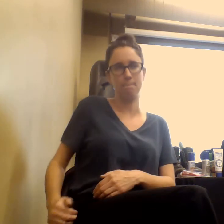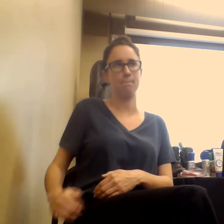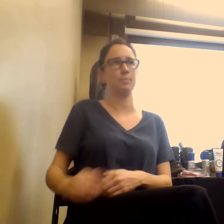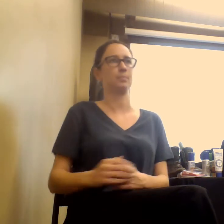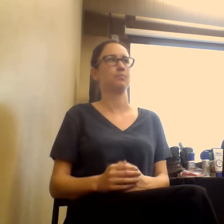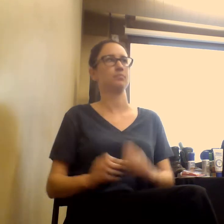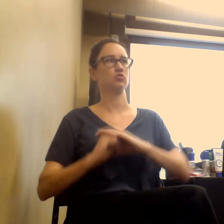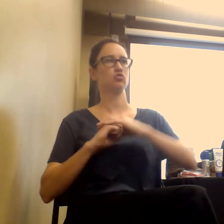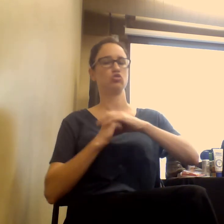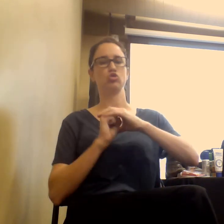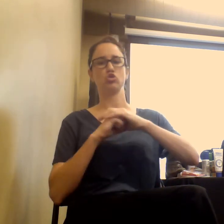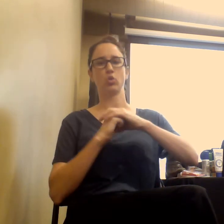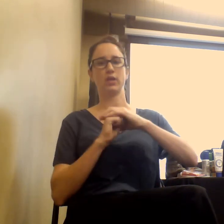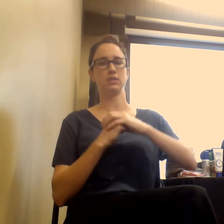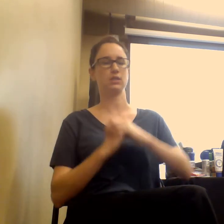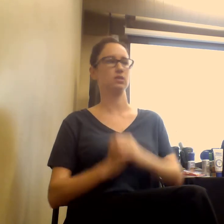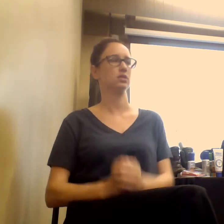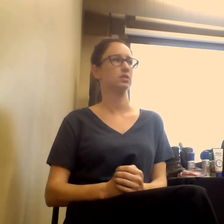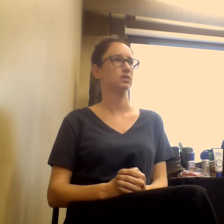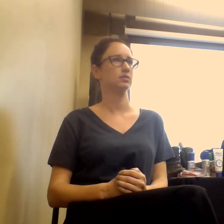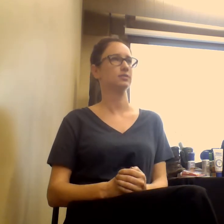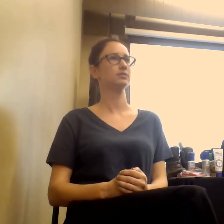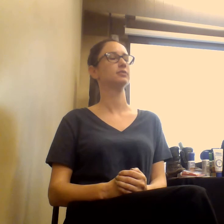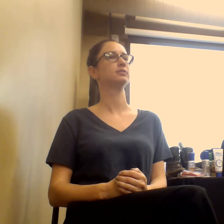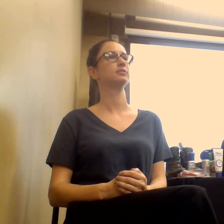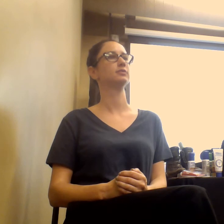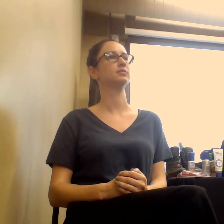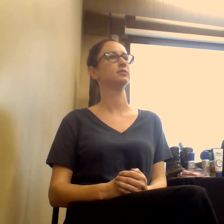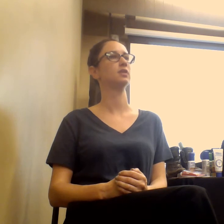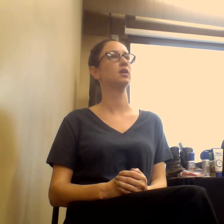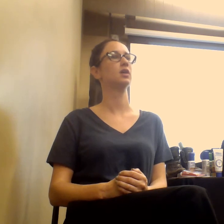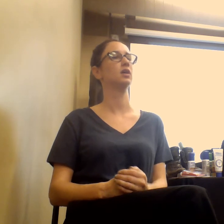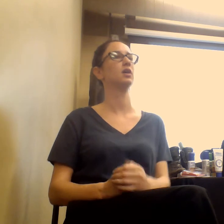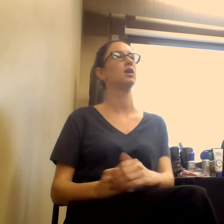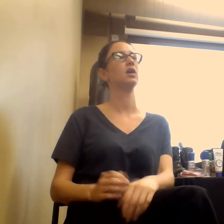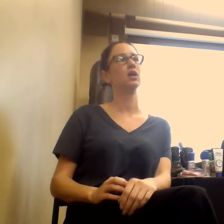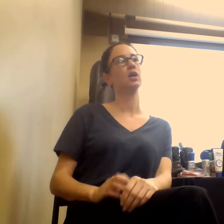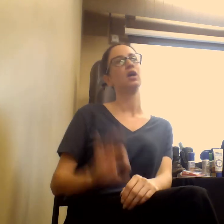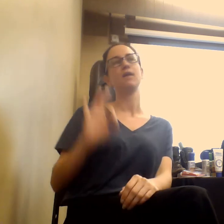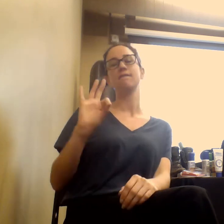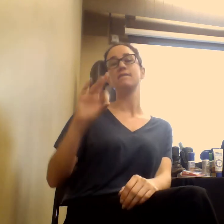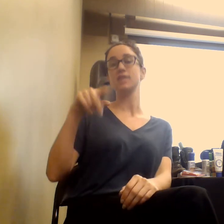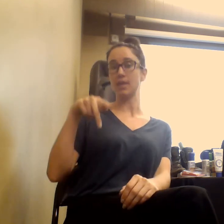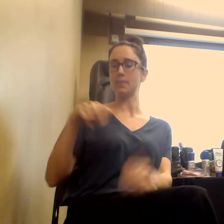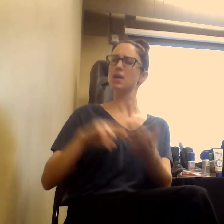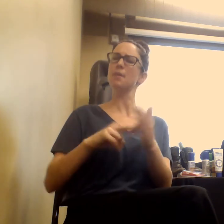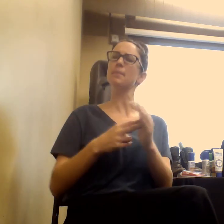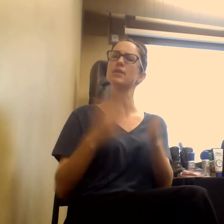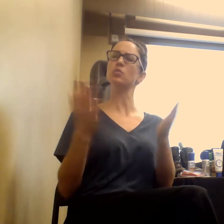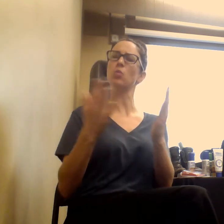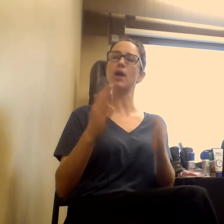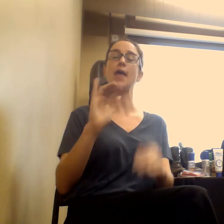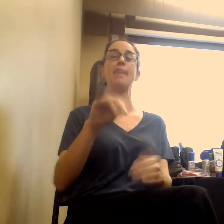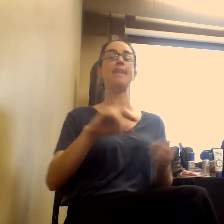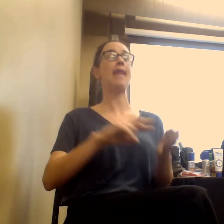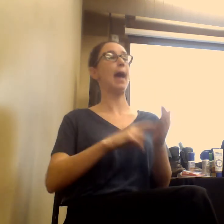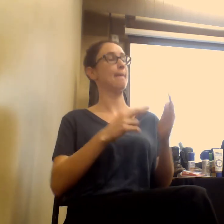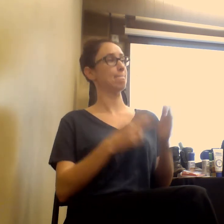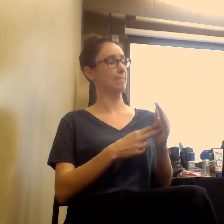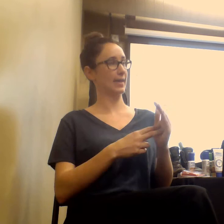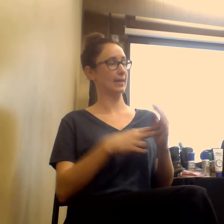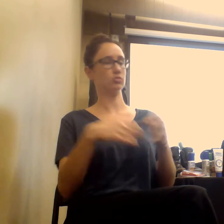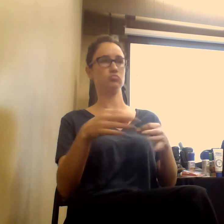that it gets hotter, is that right? No, foot placement scale. Foot placement. That means there's more debris on the ground that you actually have to look